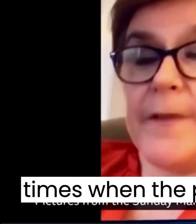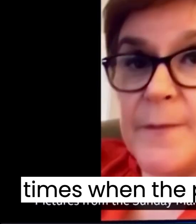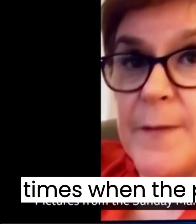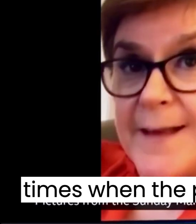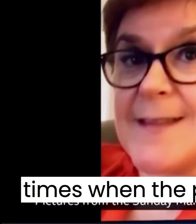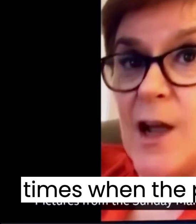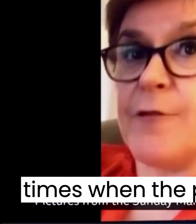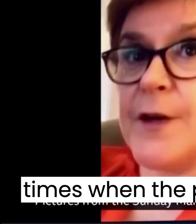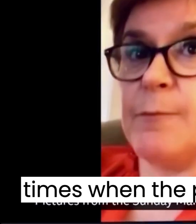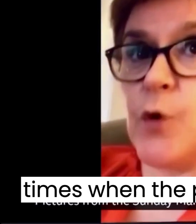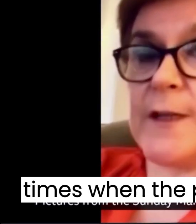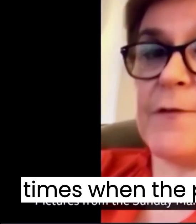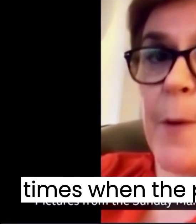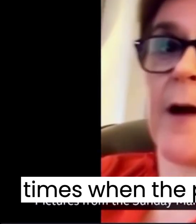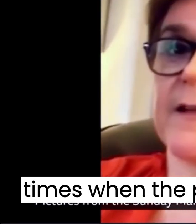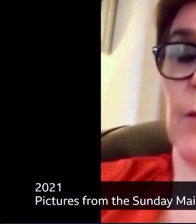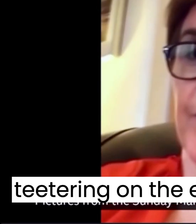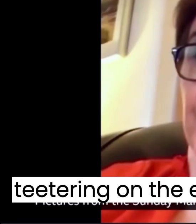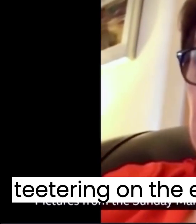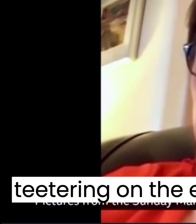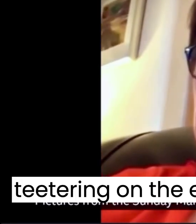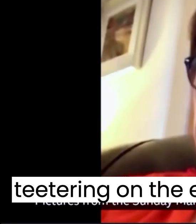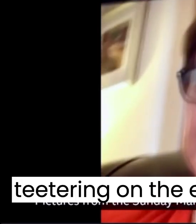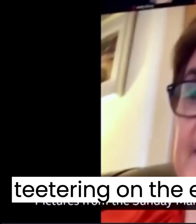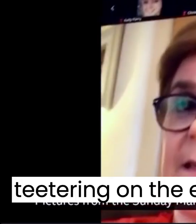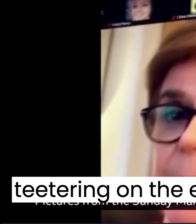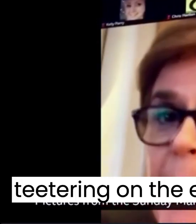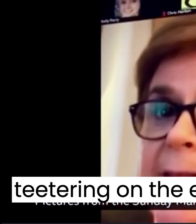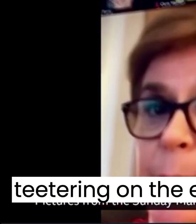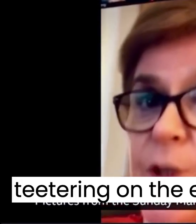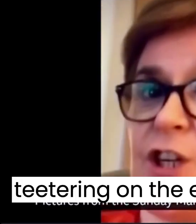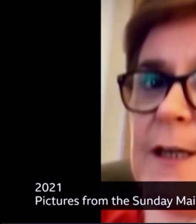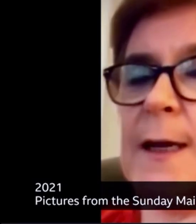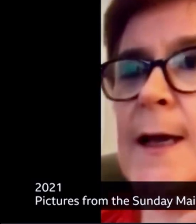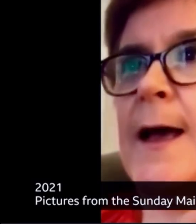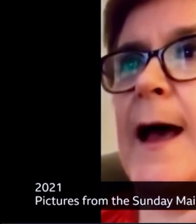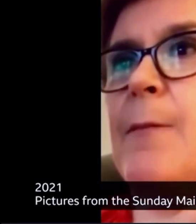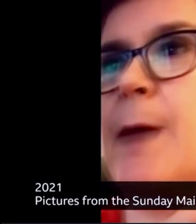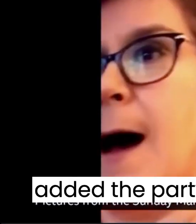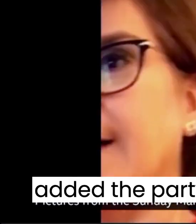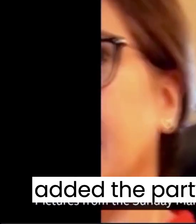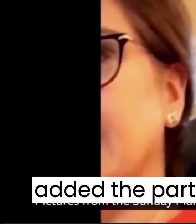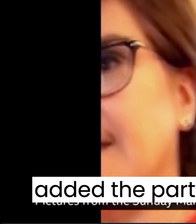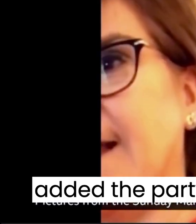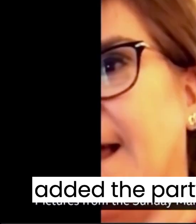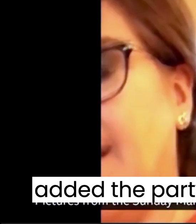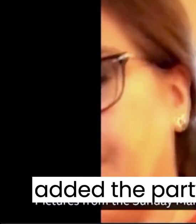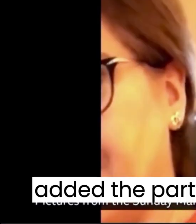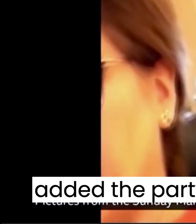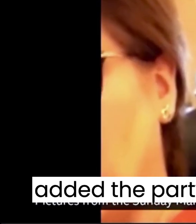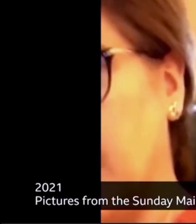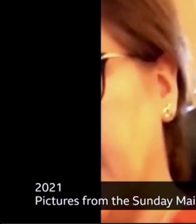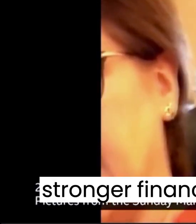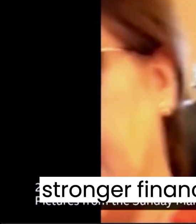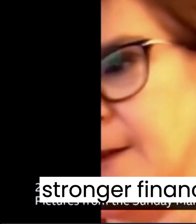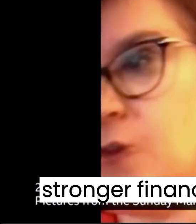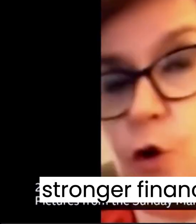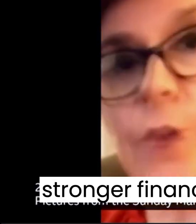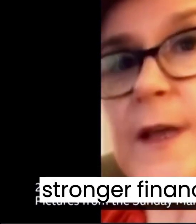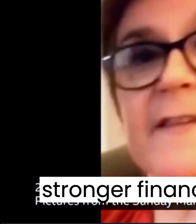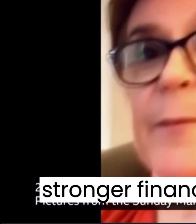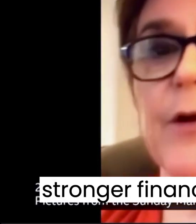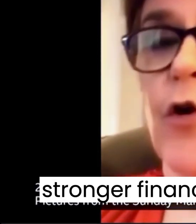including times when the party had been, frankly, teetering on the edge of bankruptcy. She added, "The party has never been in a